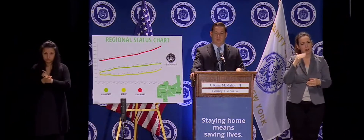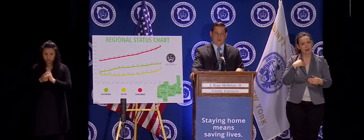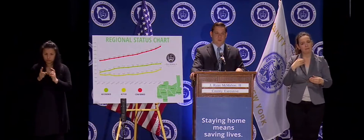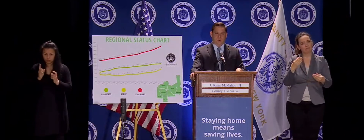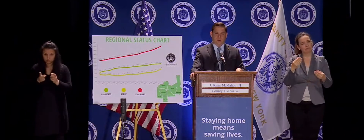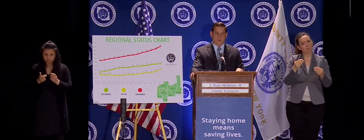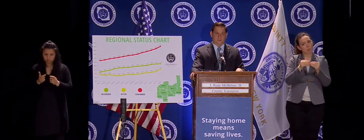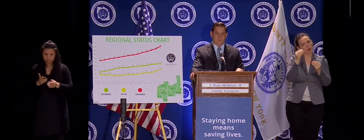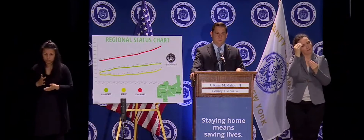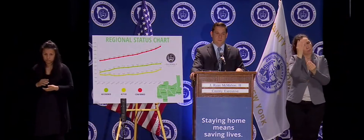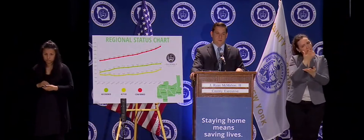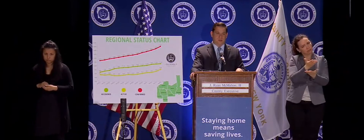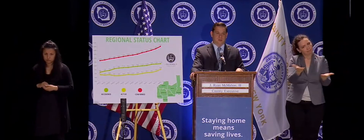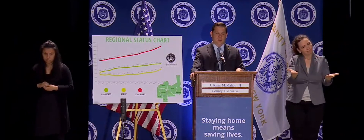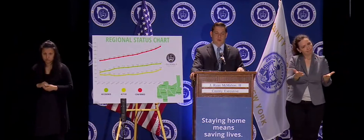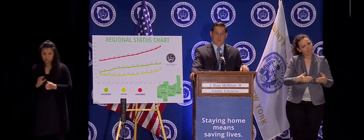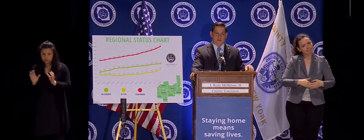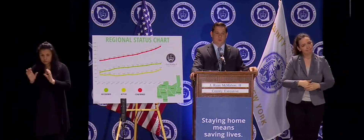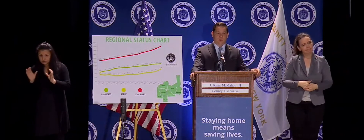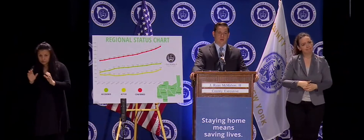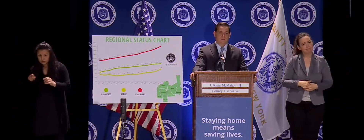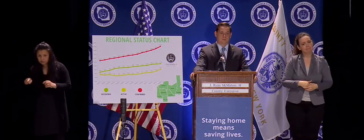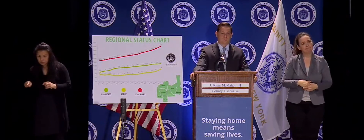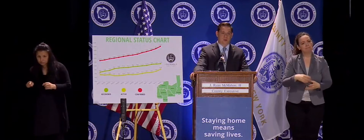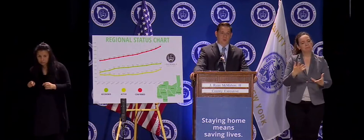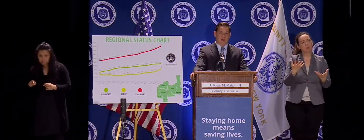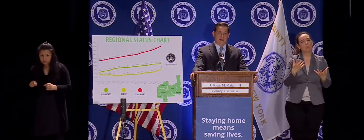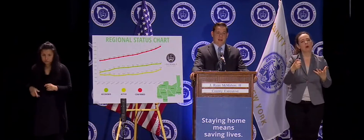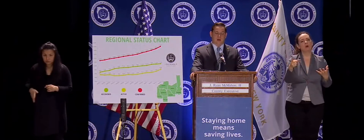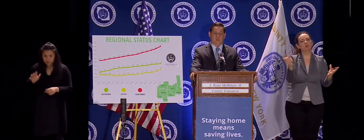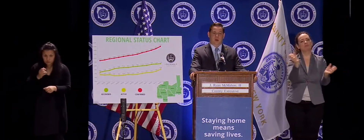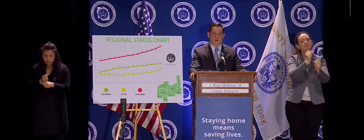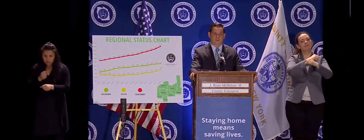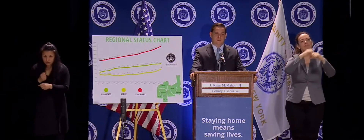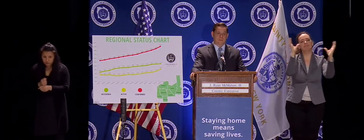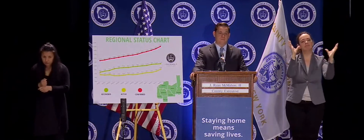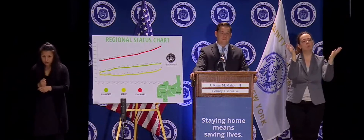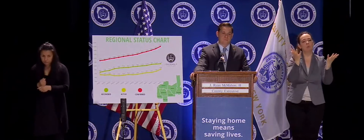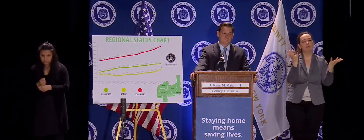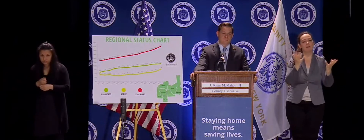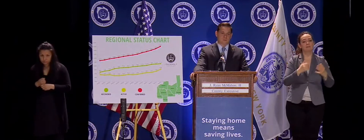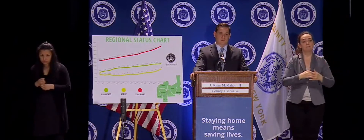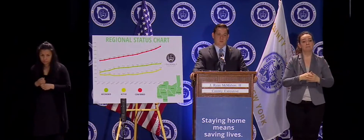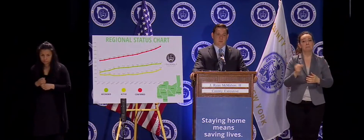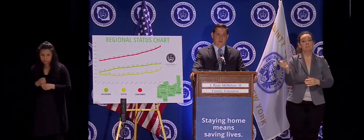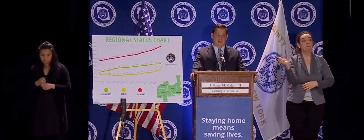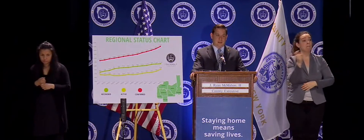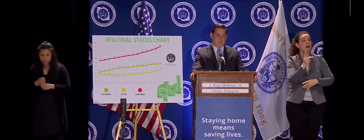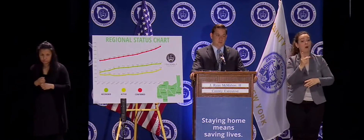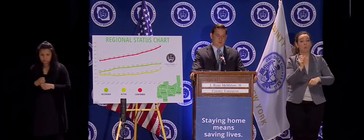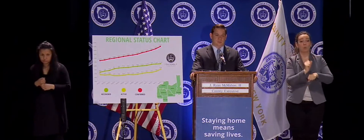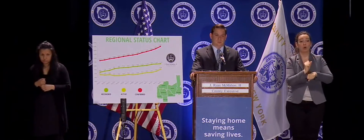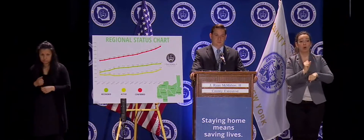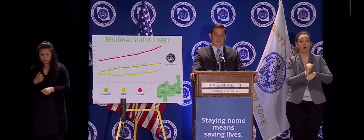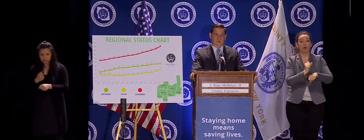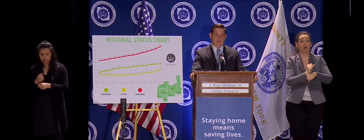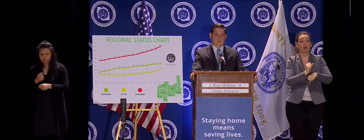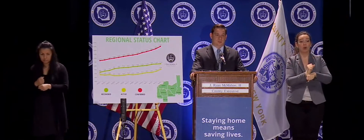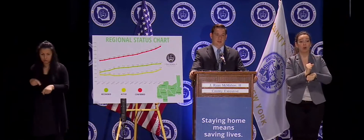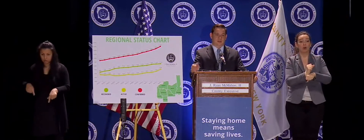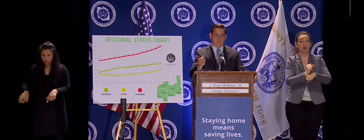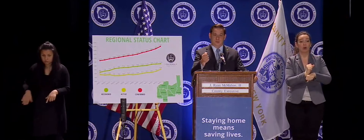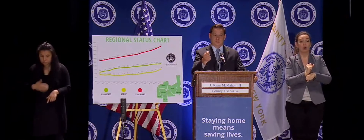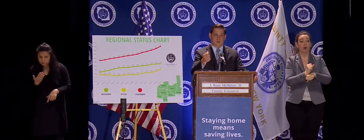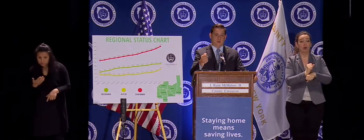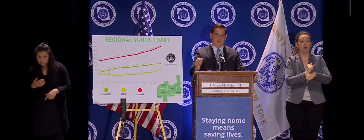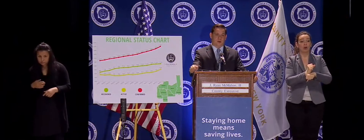dying to go back to work, you get the call to go back to work, but you want to hang out at a party. Somebody had a temperature. You aren't